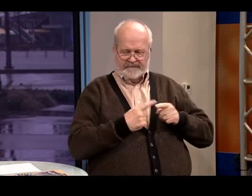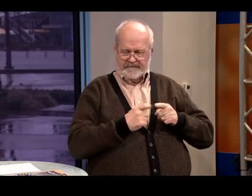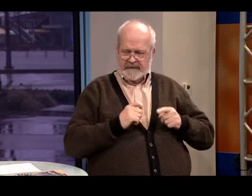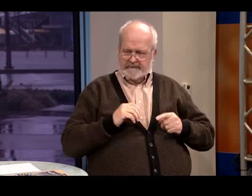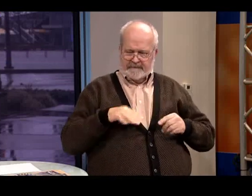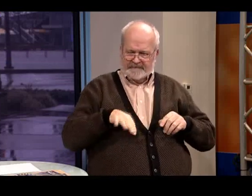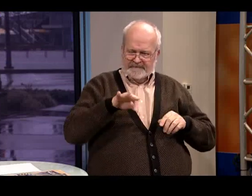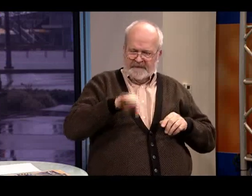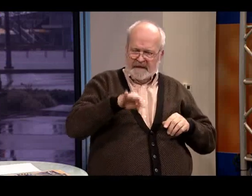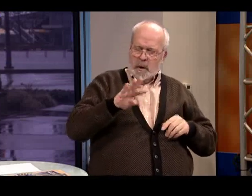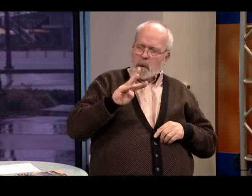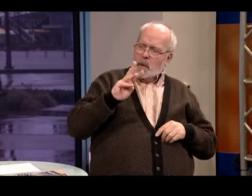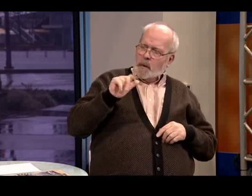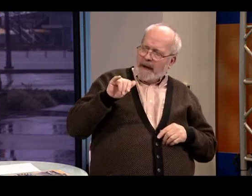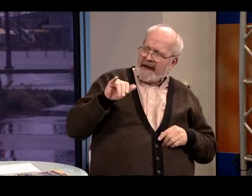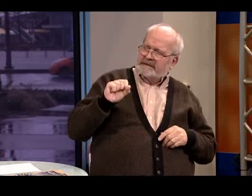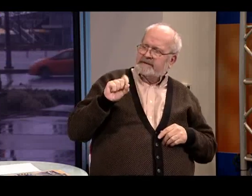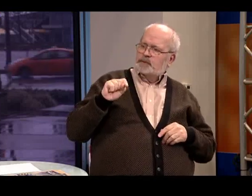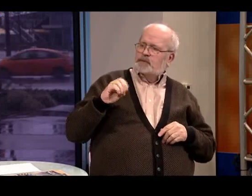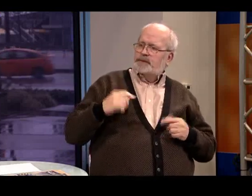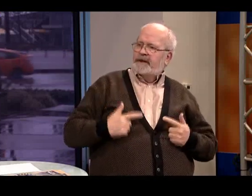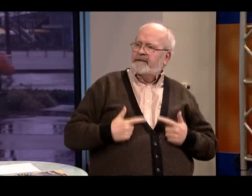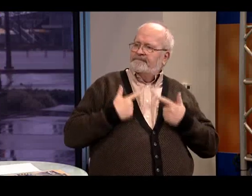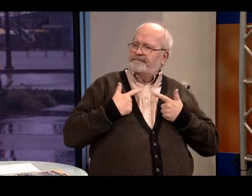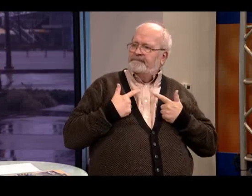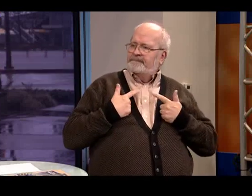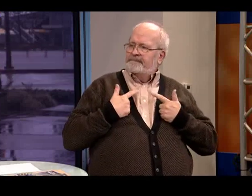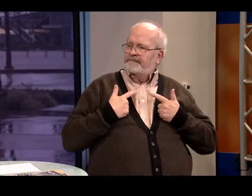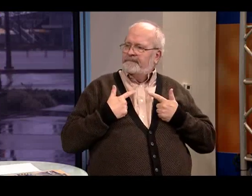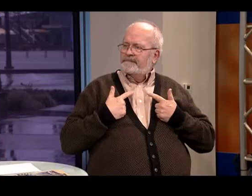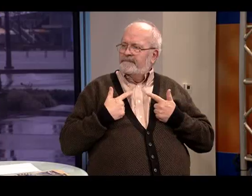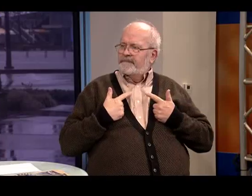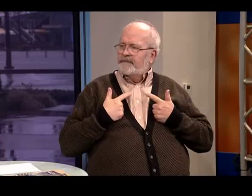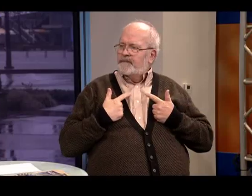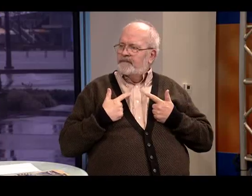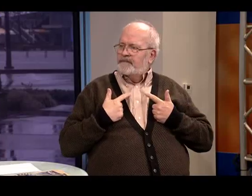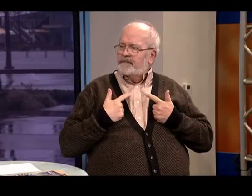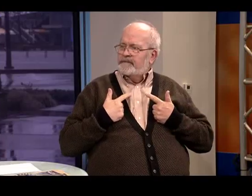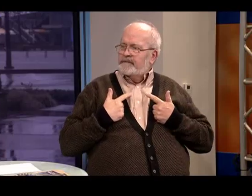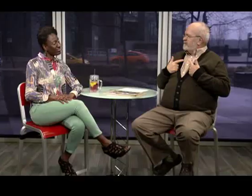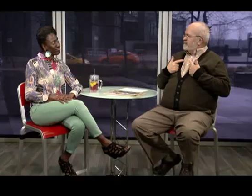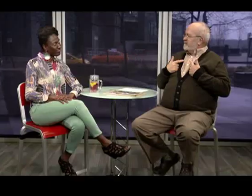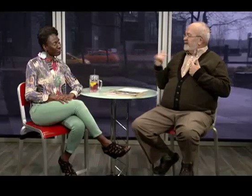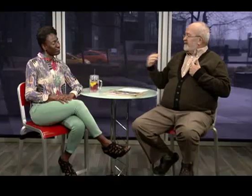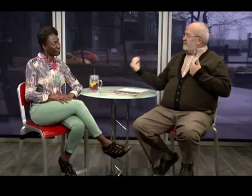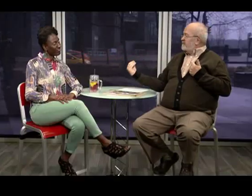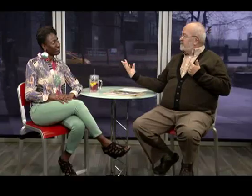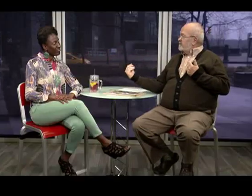culture comes from finding ways to survive and live.